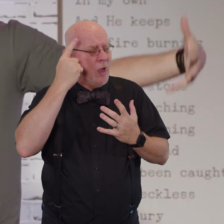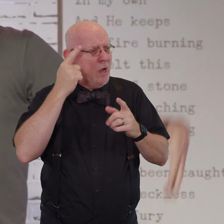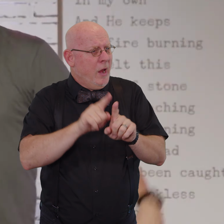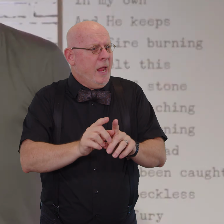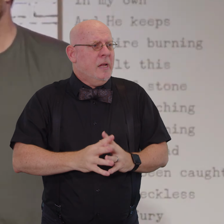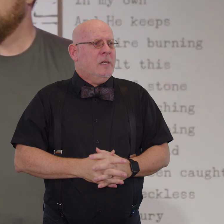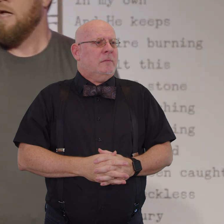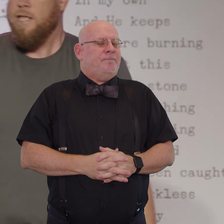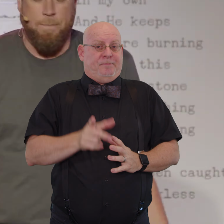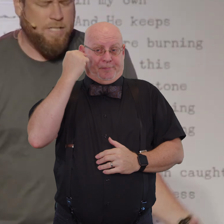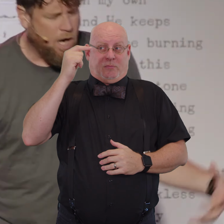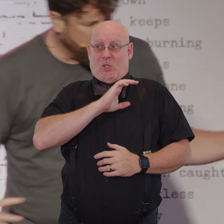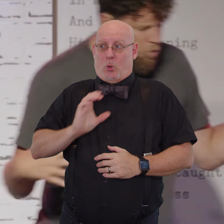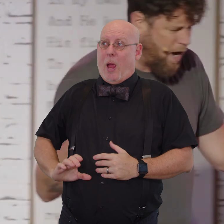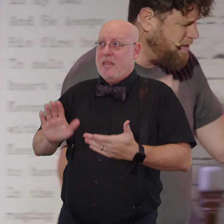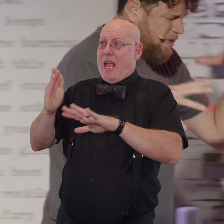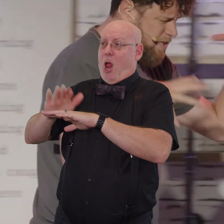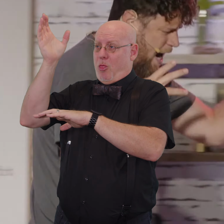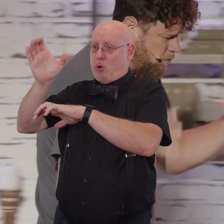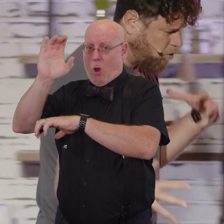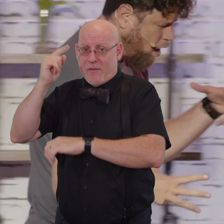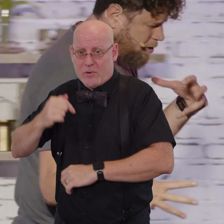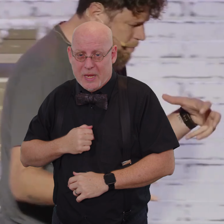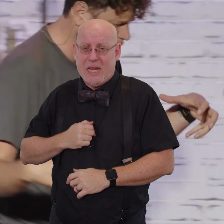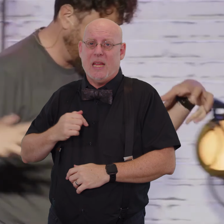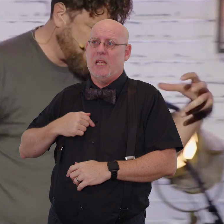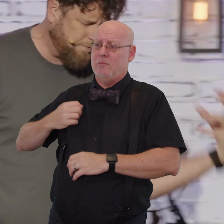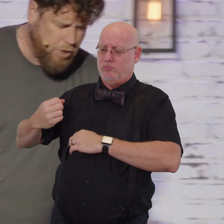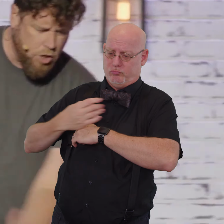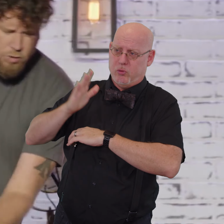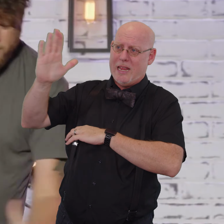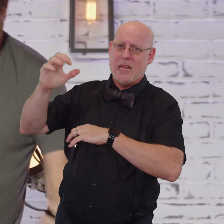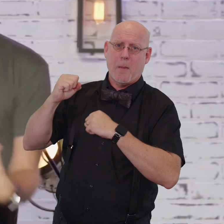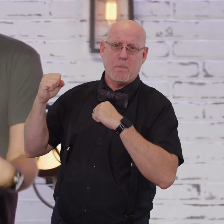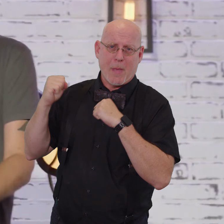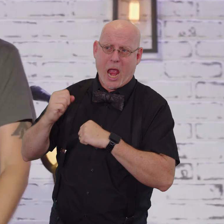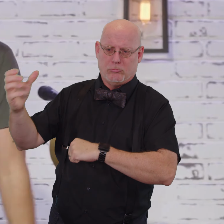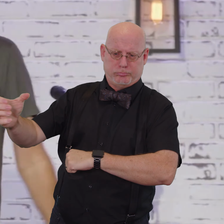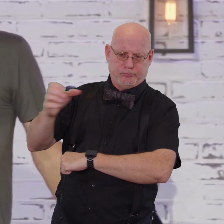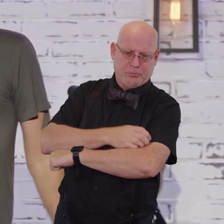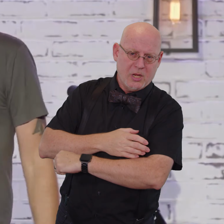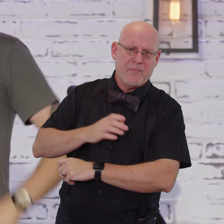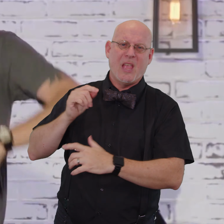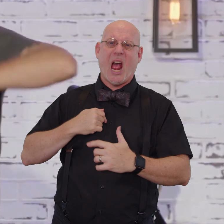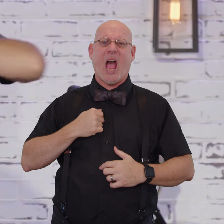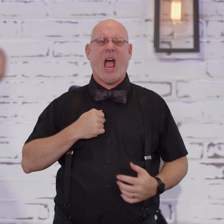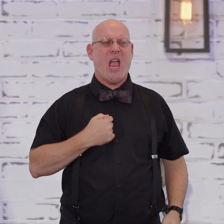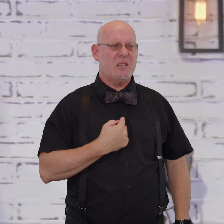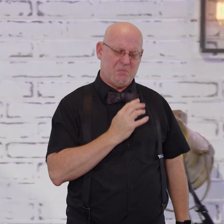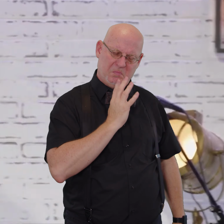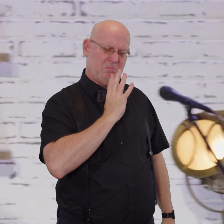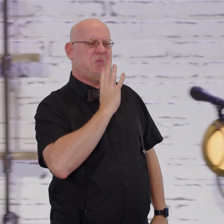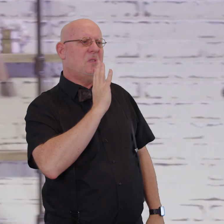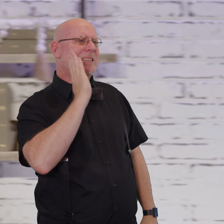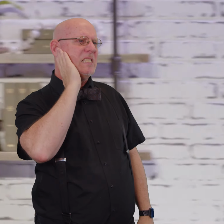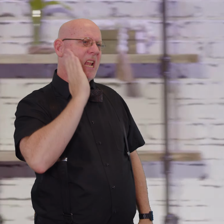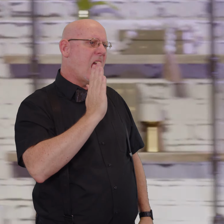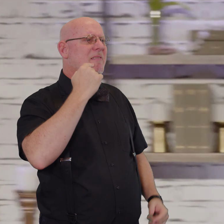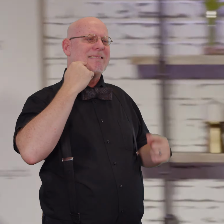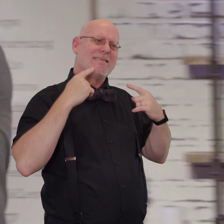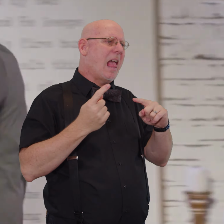you even espouse it, that because Christ has died on the cross for me, and I've been infused with his power, that I can just attest to,